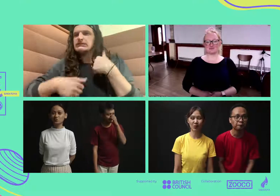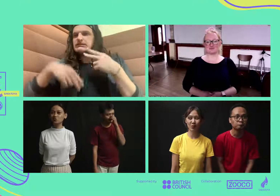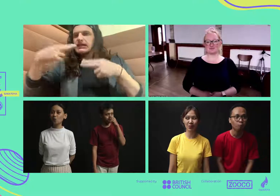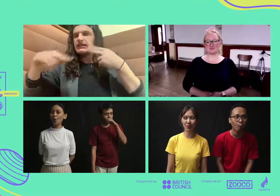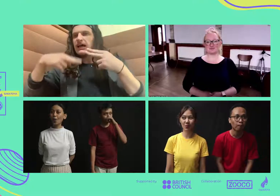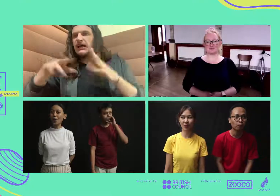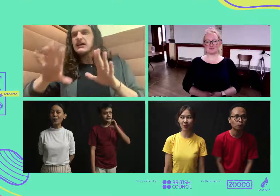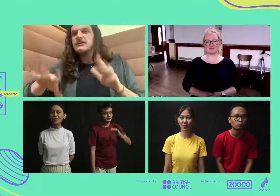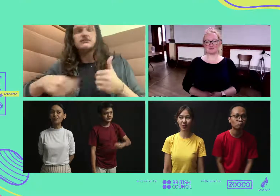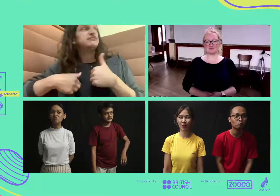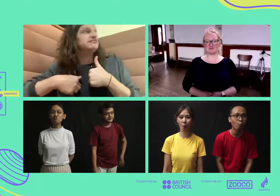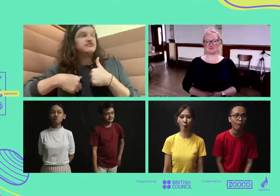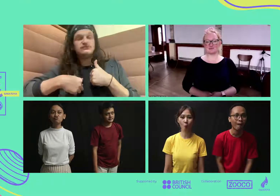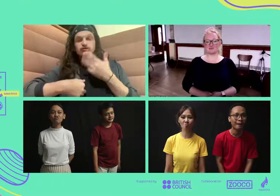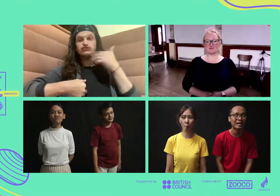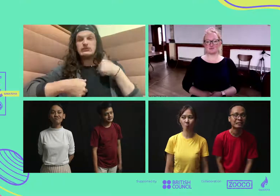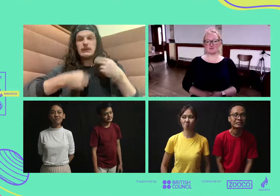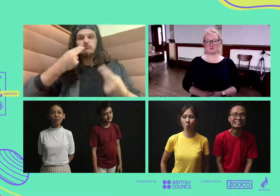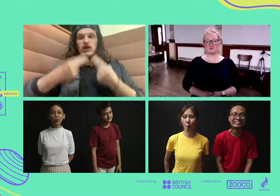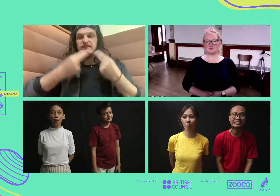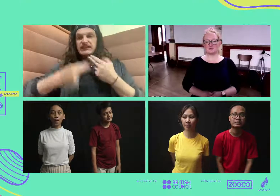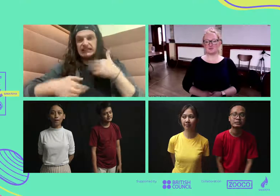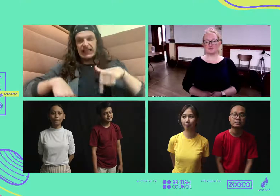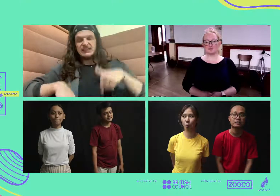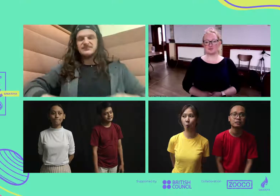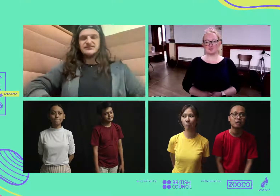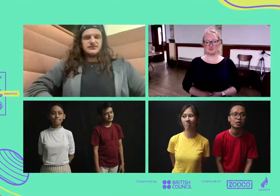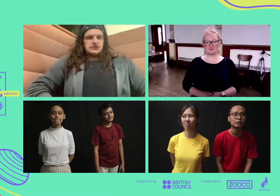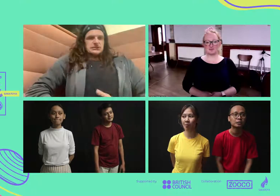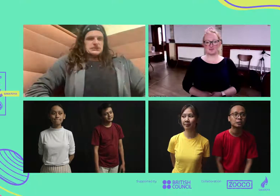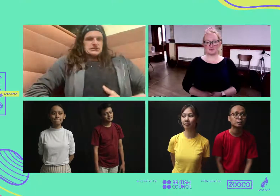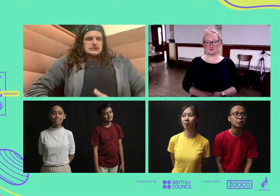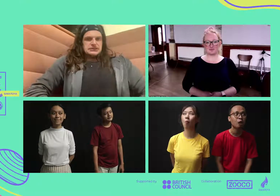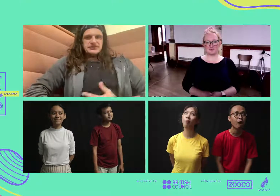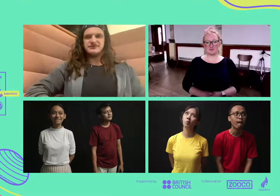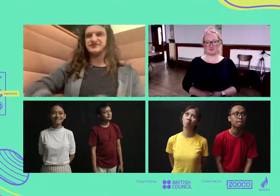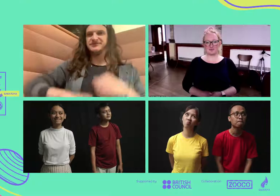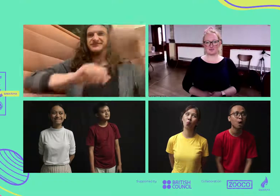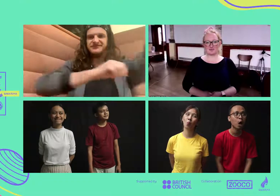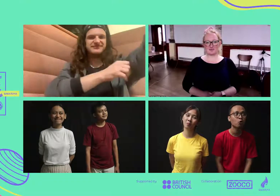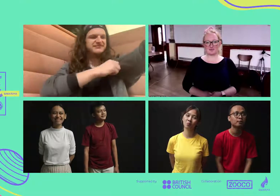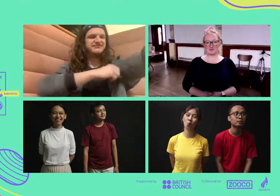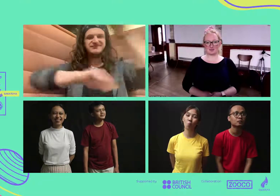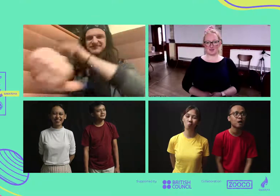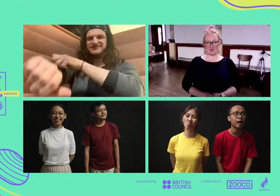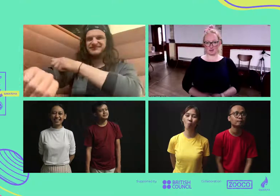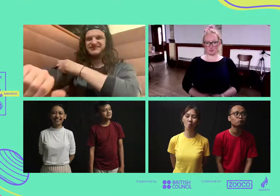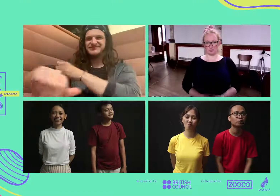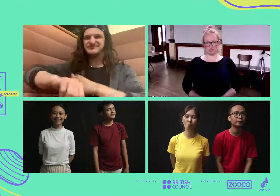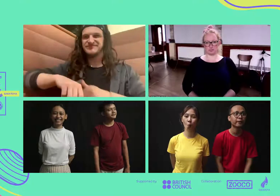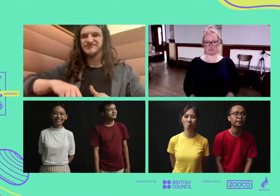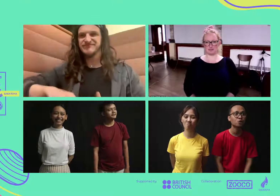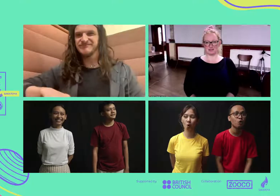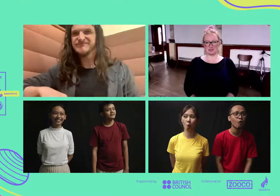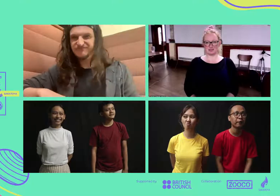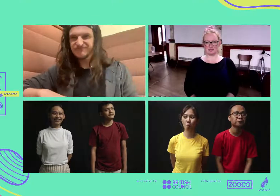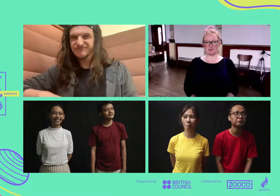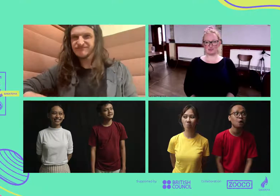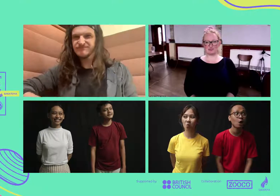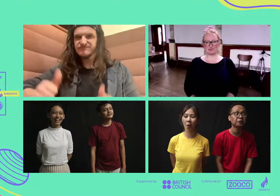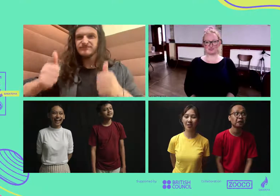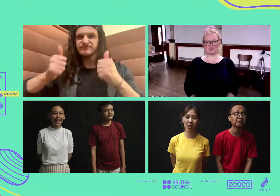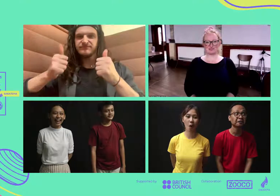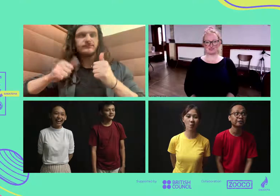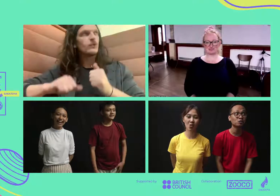Okay, so I know it's 4 o'clock there, so maybe, you know, you've had lunch. I just had breakfast here, so nice and full